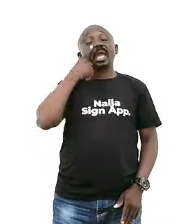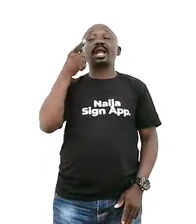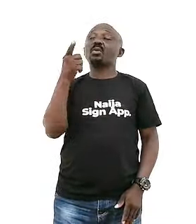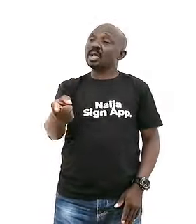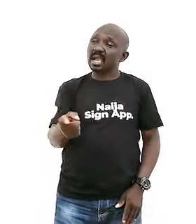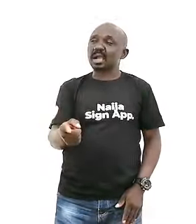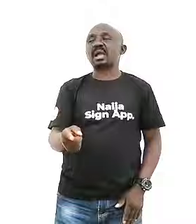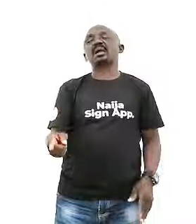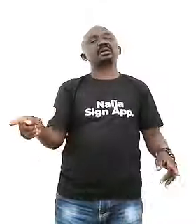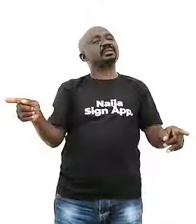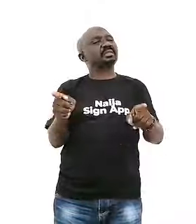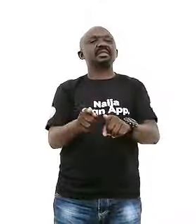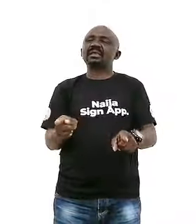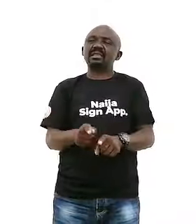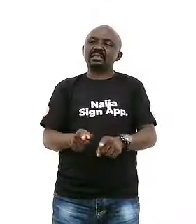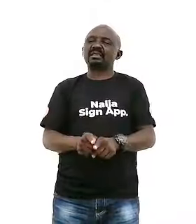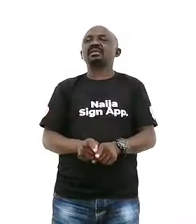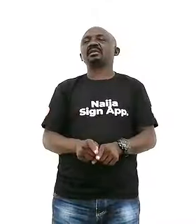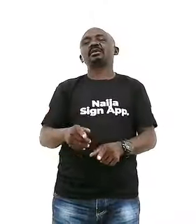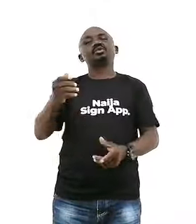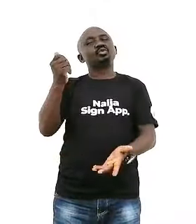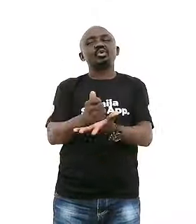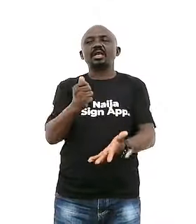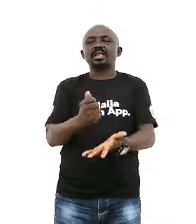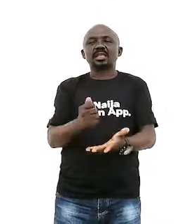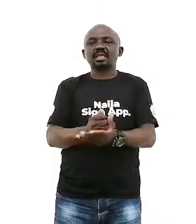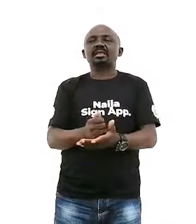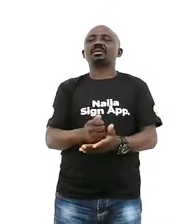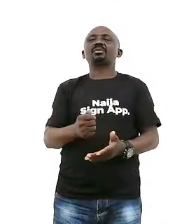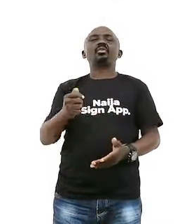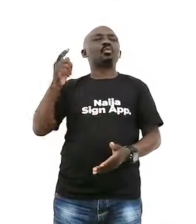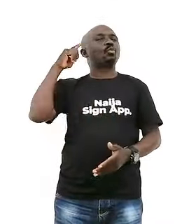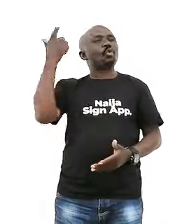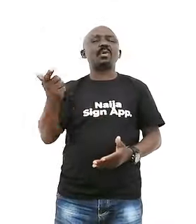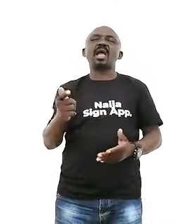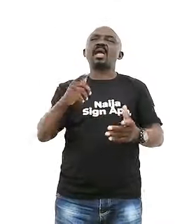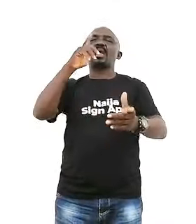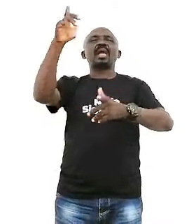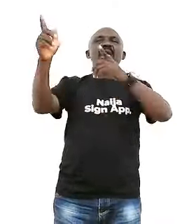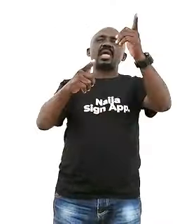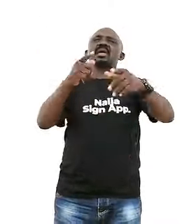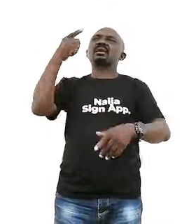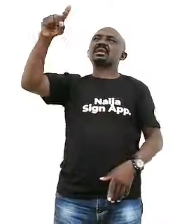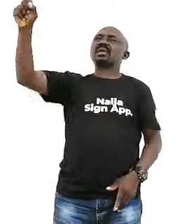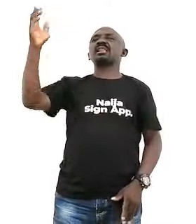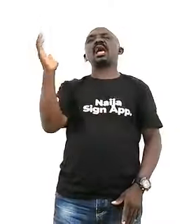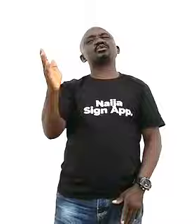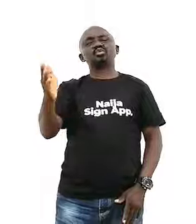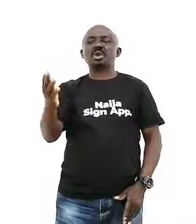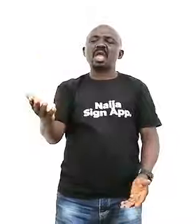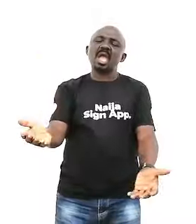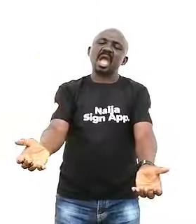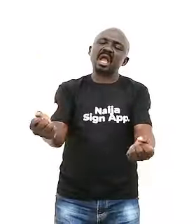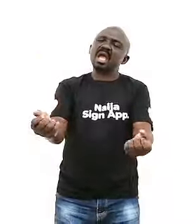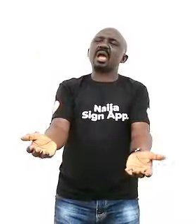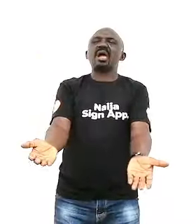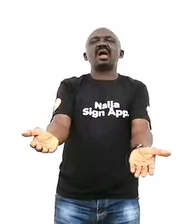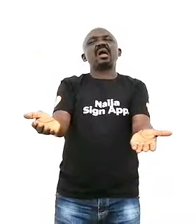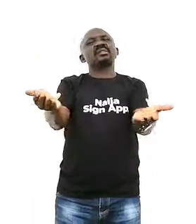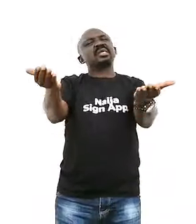that think about themselves and themselves alone; the tribal, those that cannot think beyond their tribes; and the universal citizens, those that